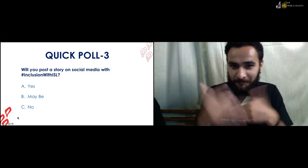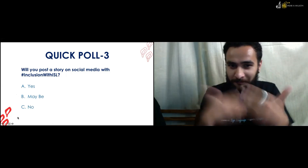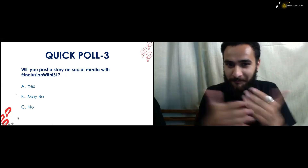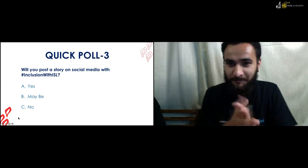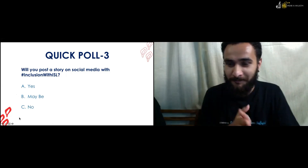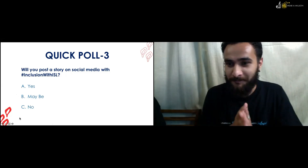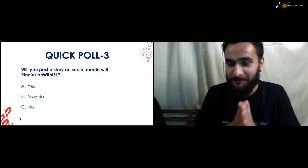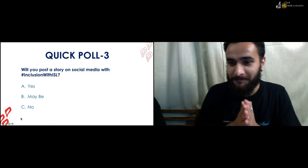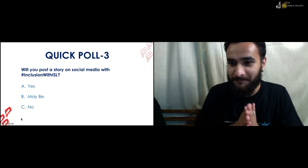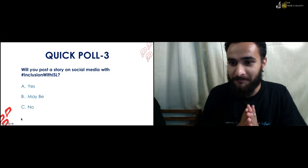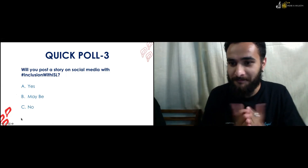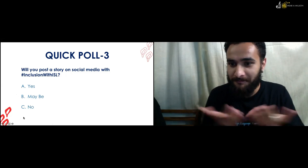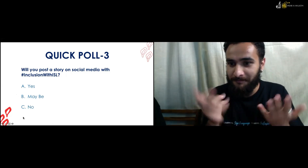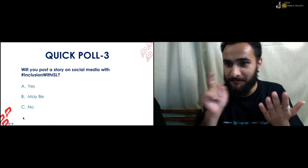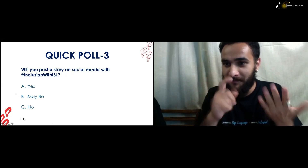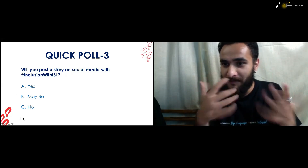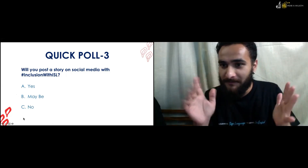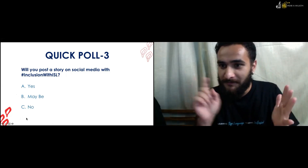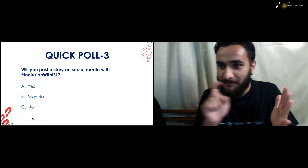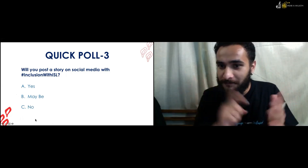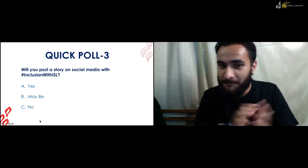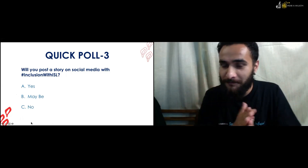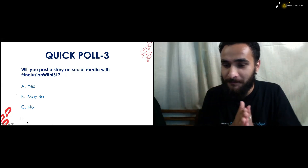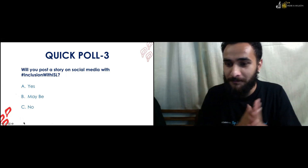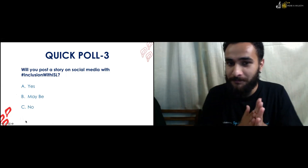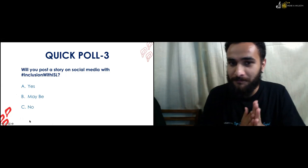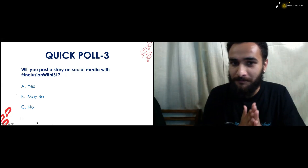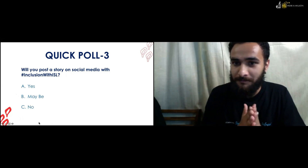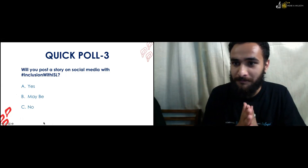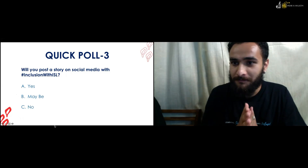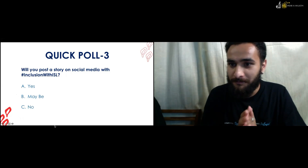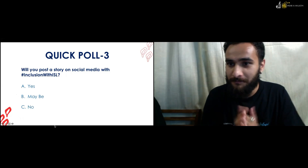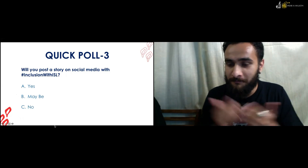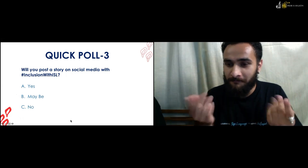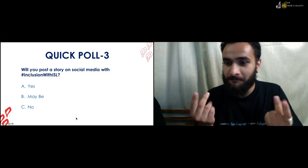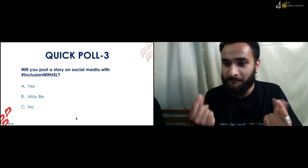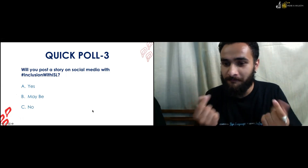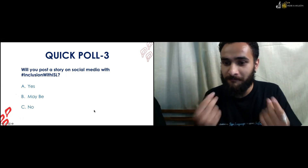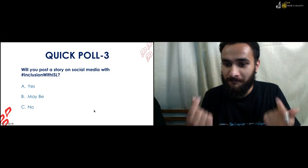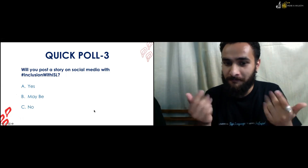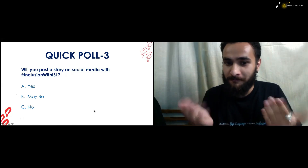I hope that you can all answer quickly. You can have some more.